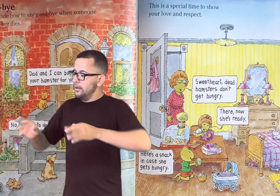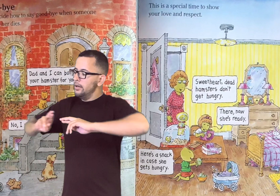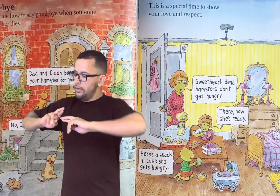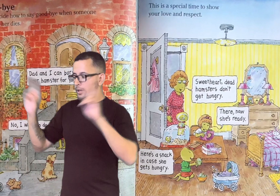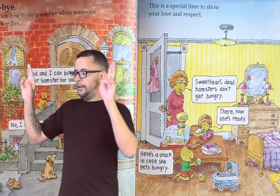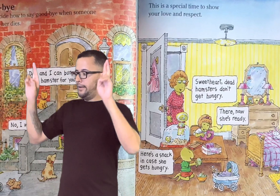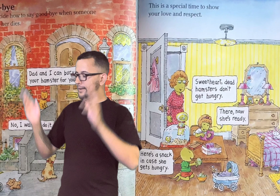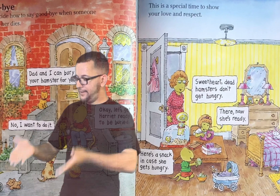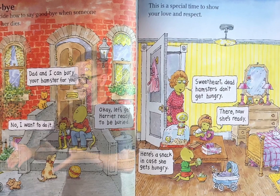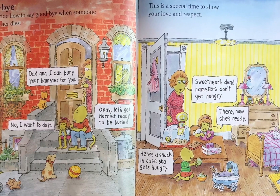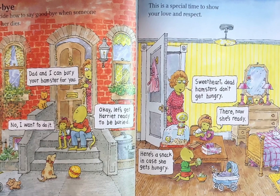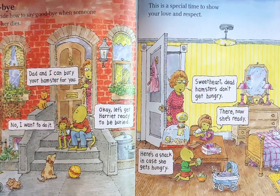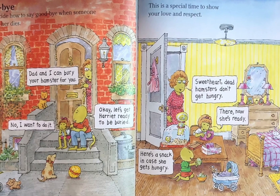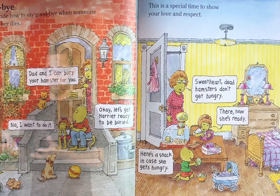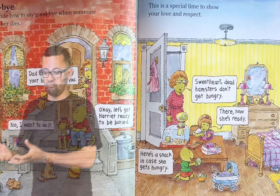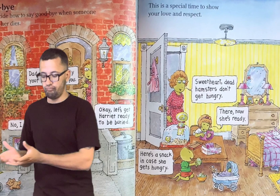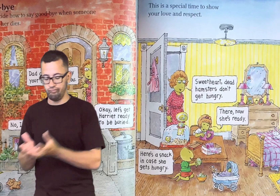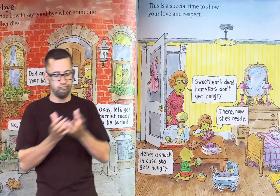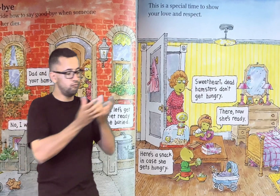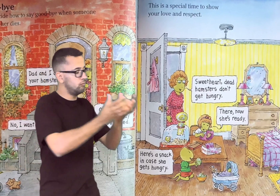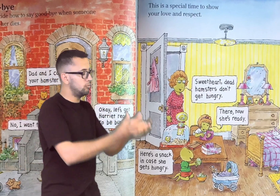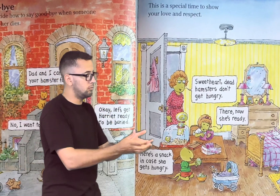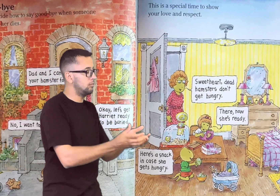There now, she's ready.